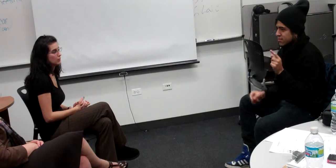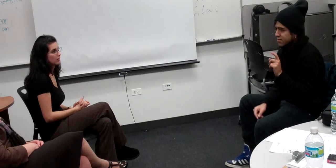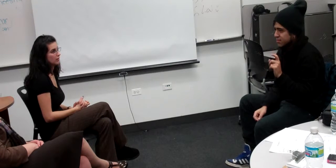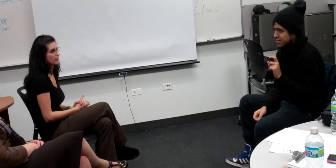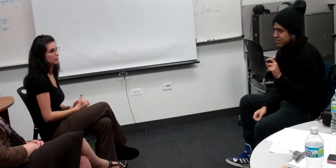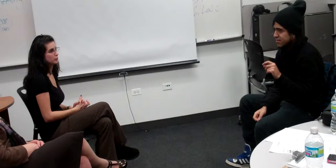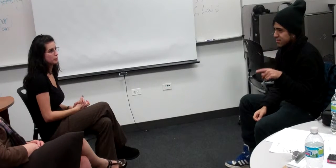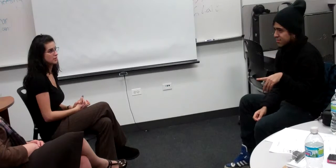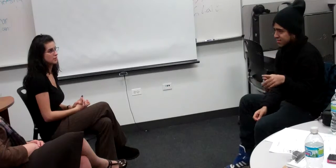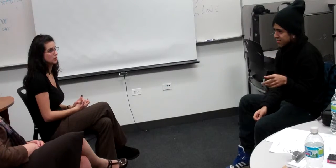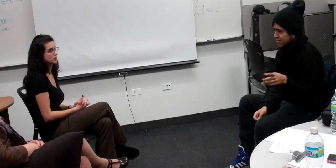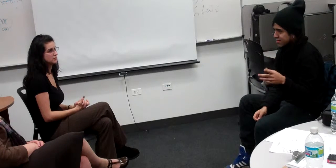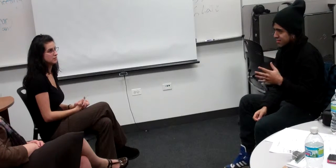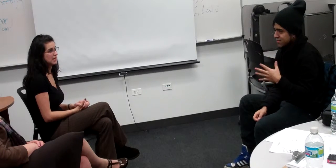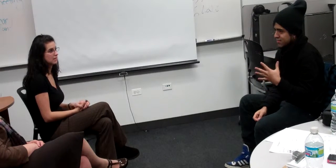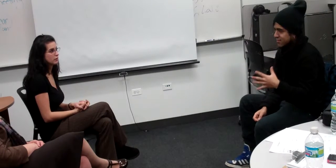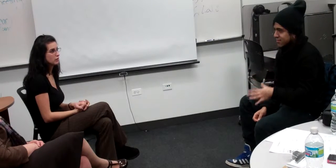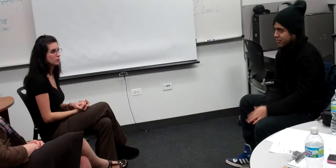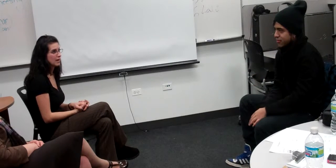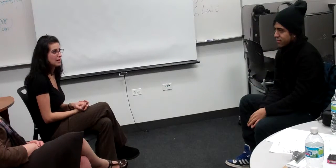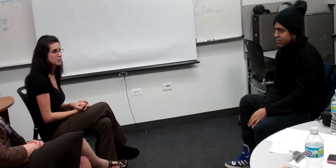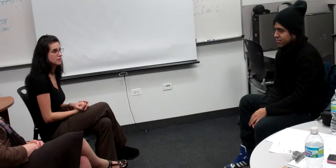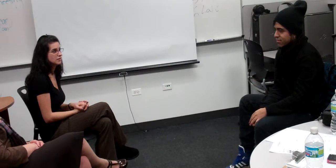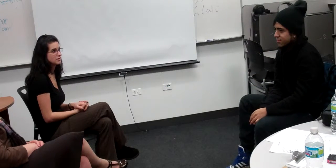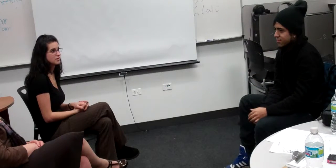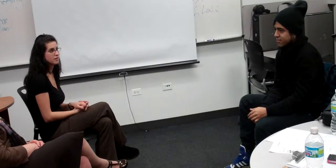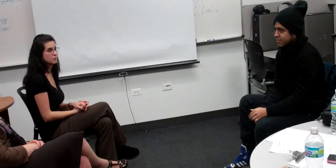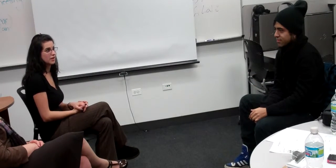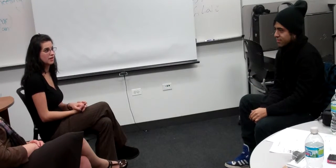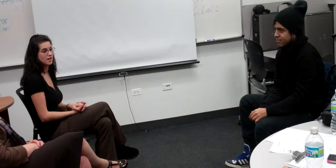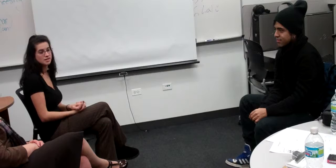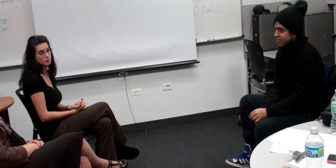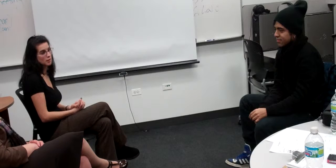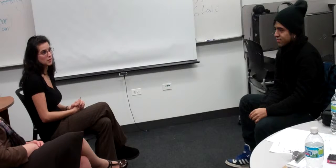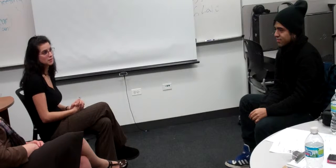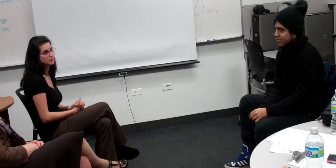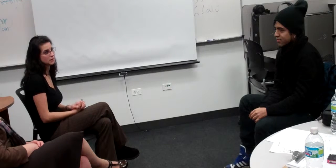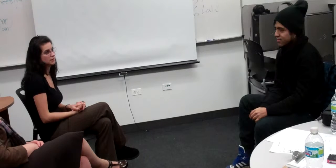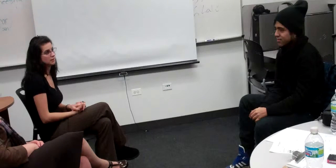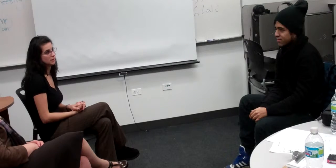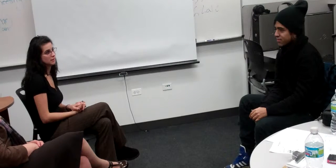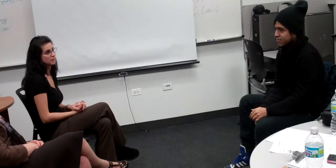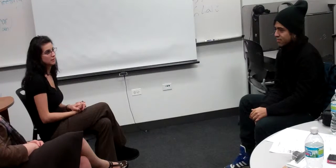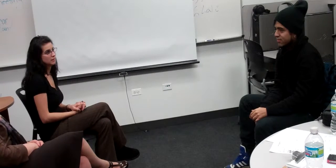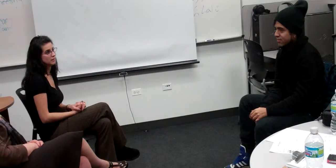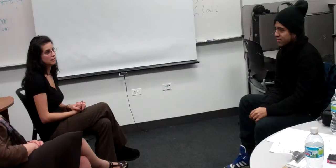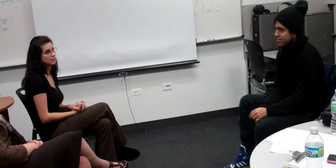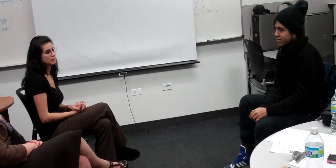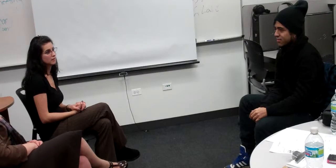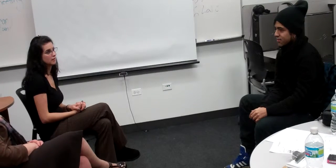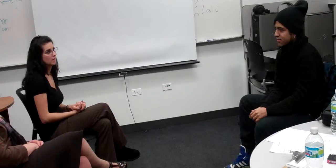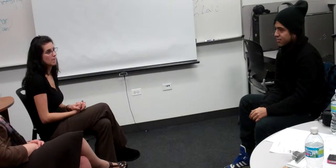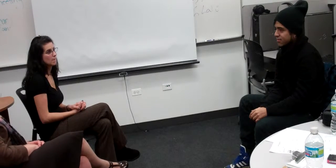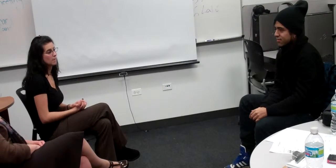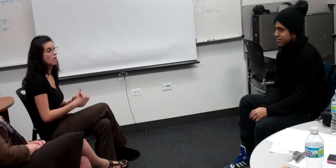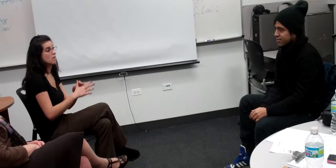Will the principal tell everyone what happened? Because they're going to be able to gossip about it. The principal and I have